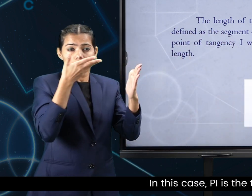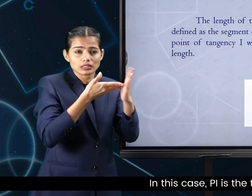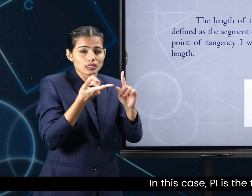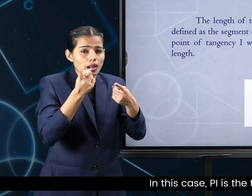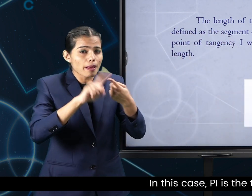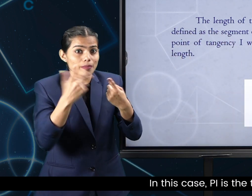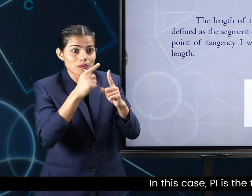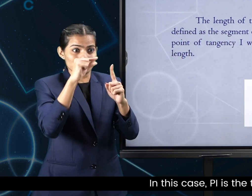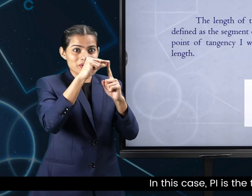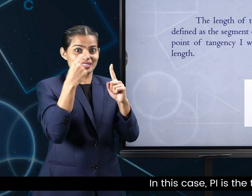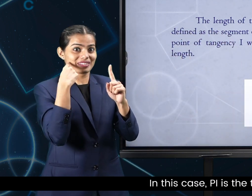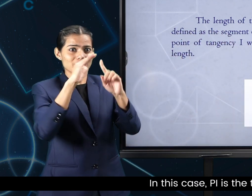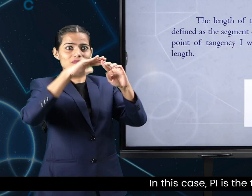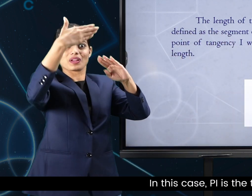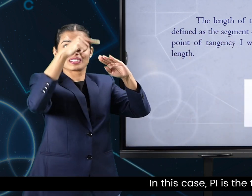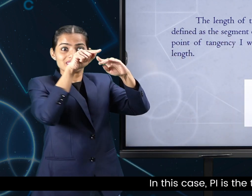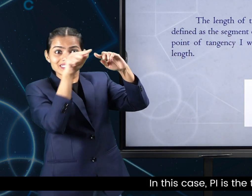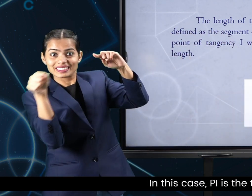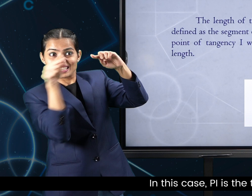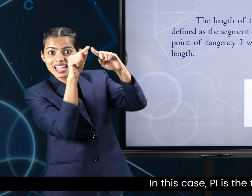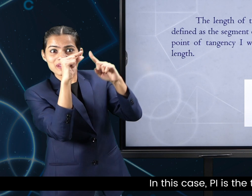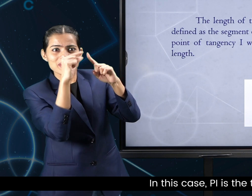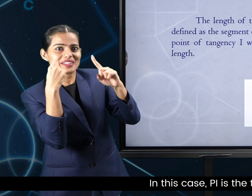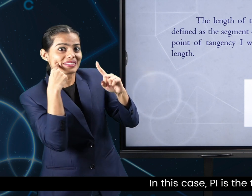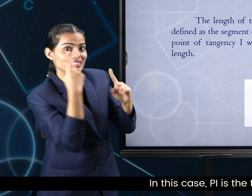In this case, Pi is the tangent length.